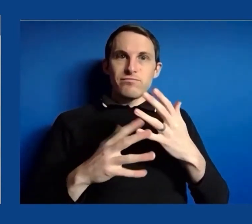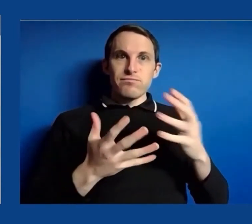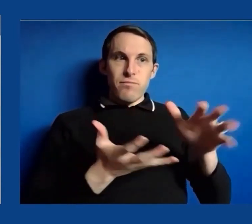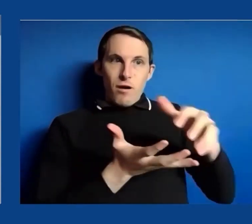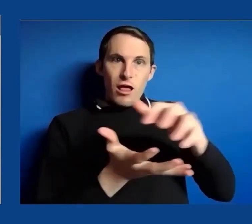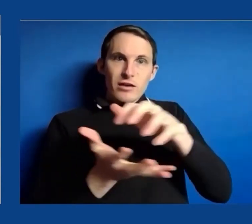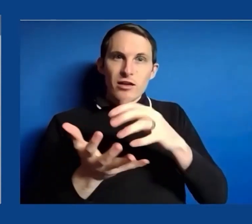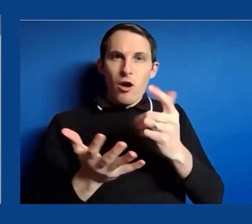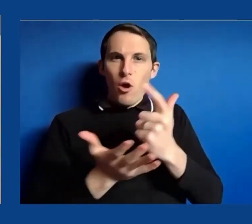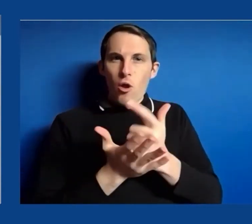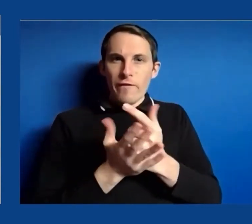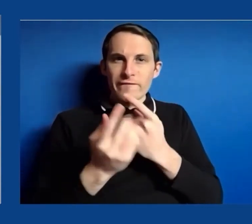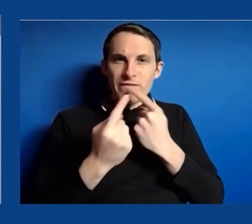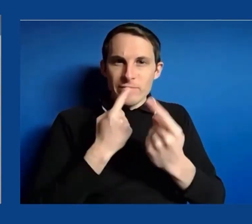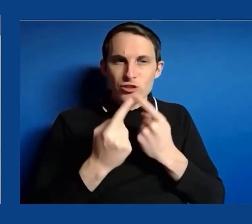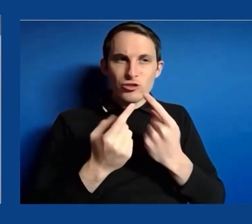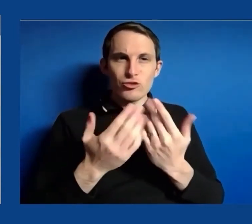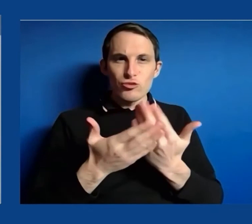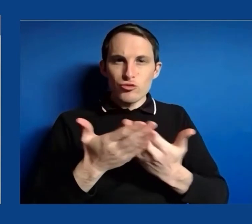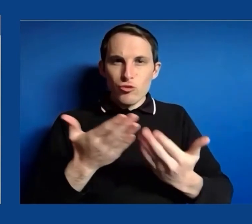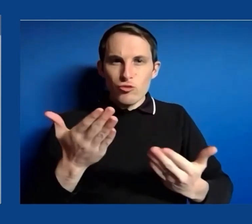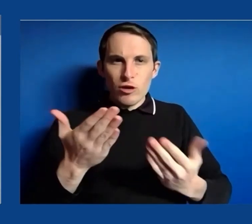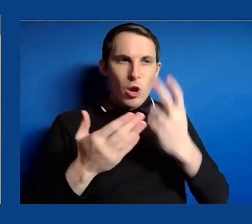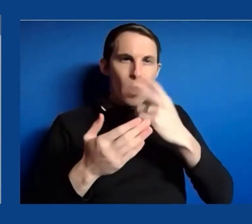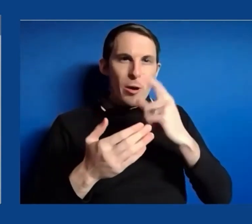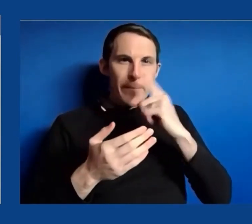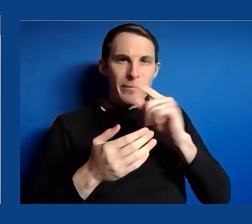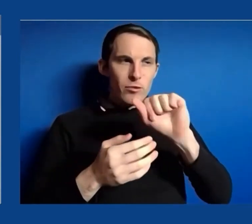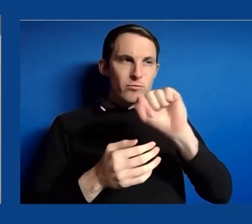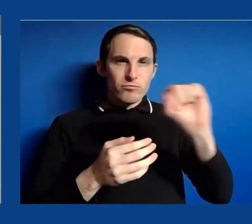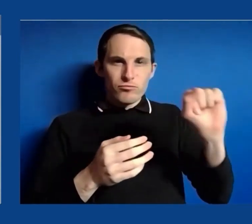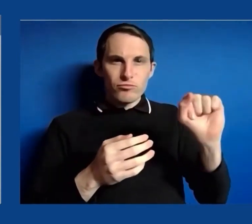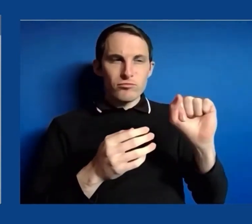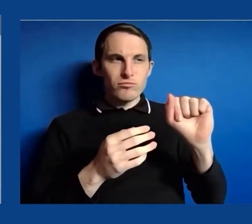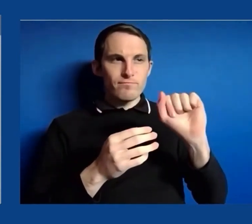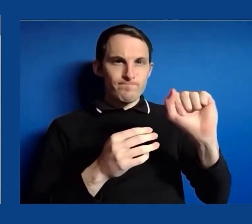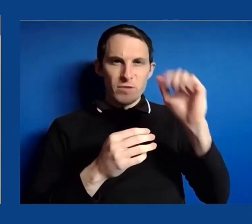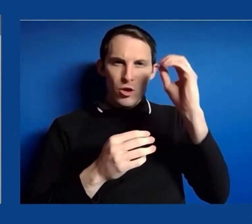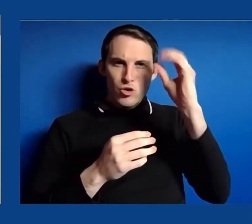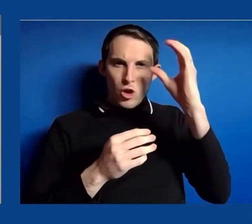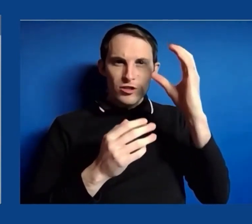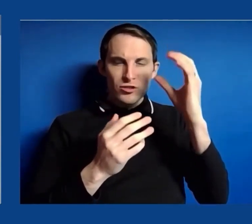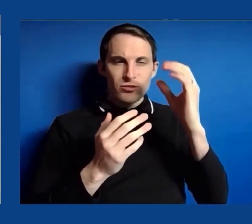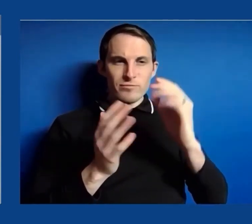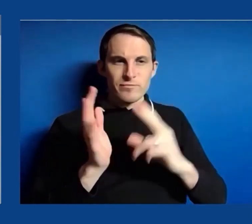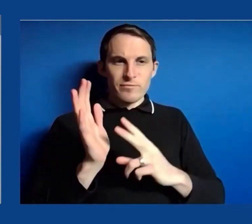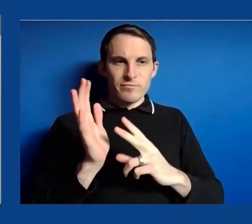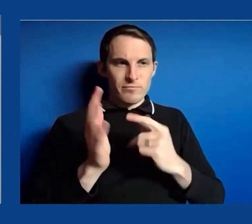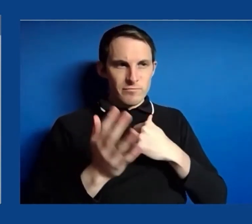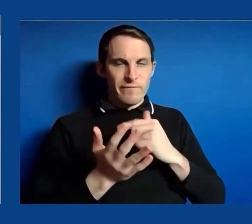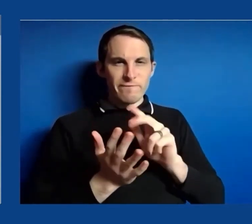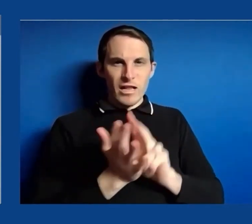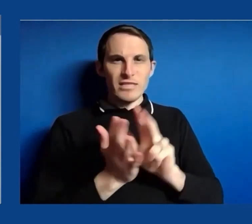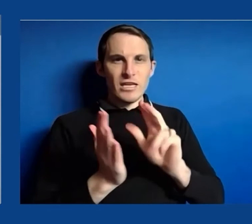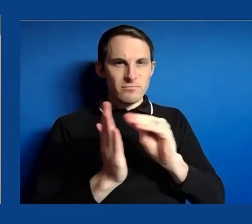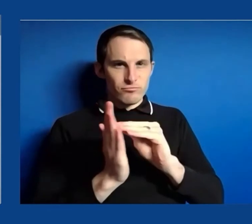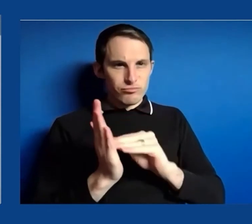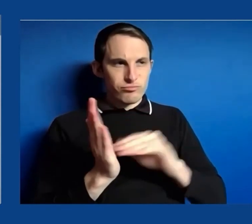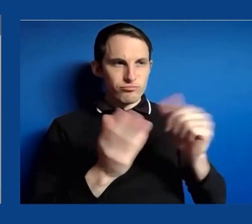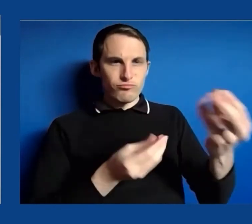information, stories, old people validating their knowledge that they were sharing with me,